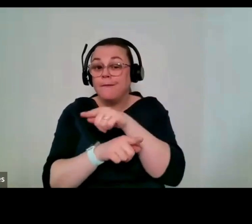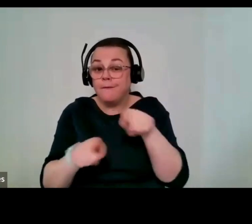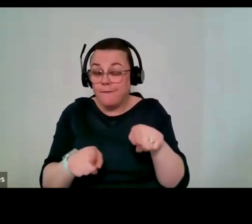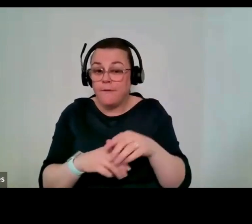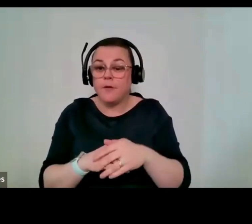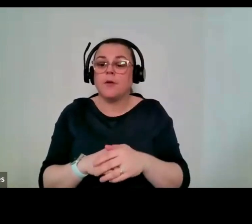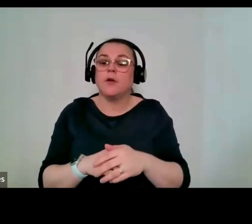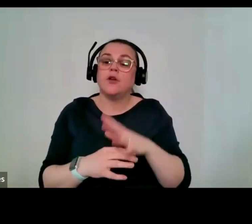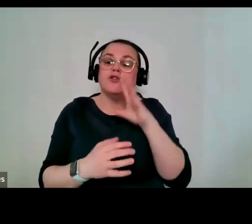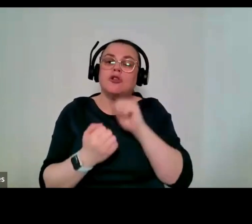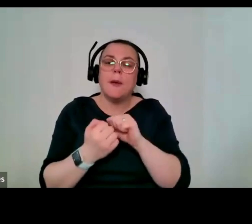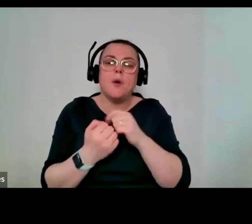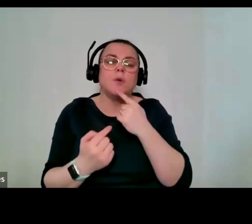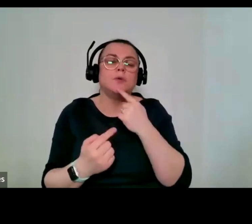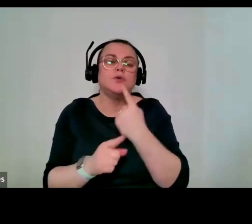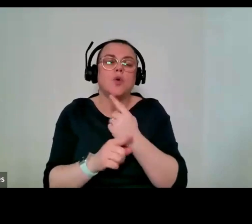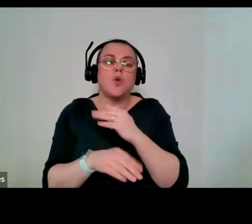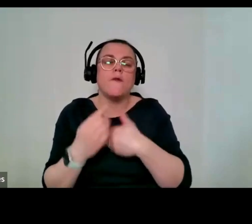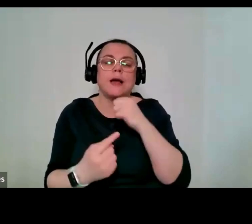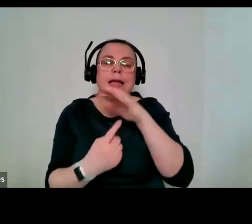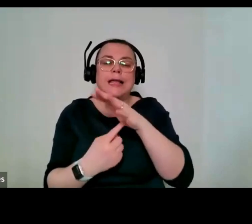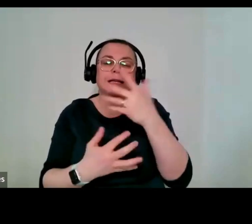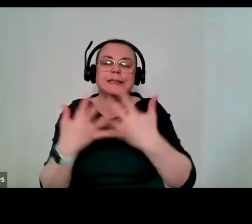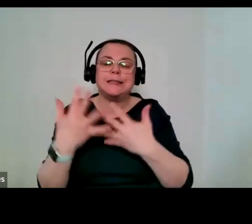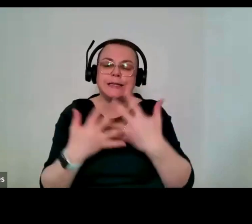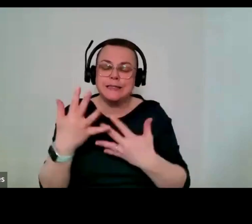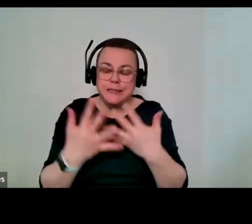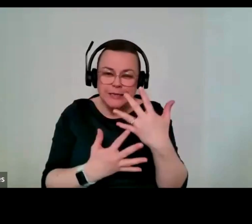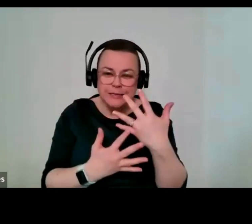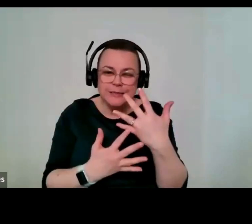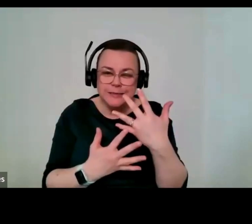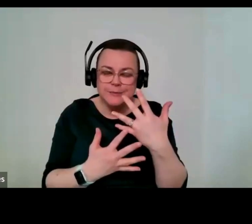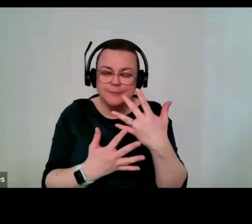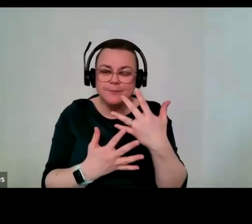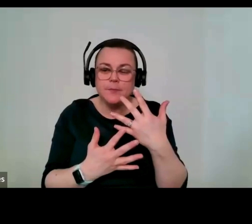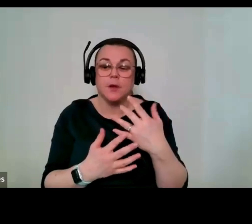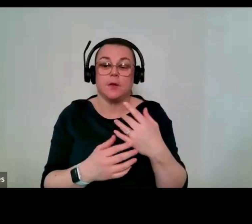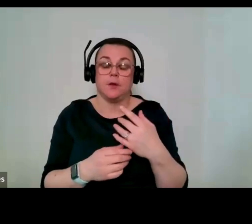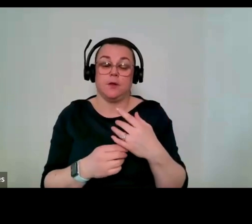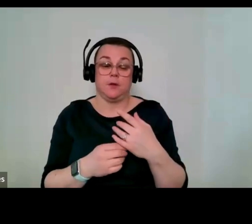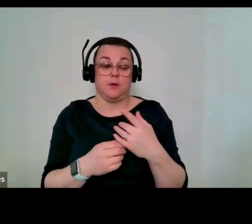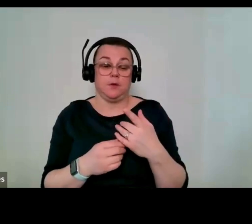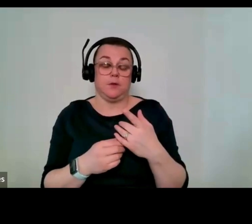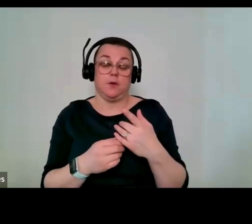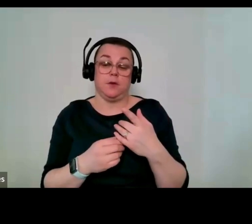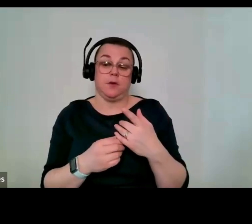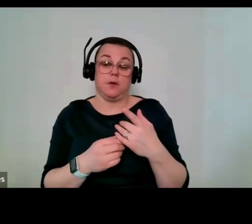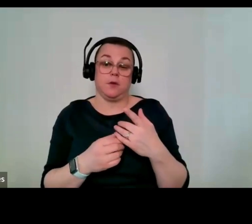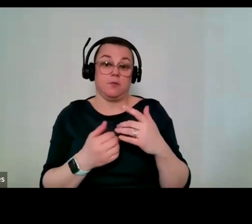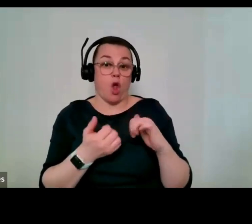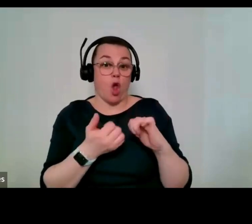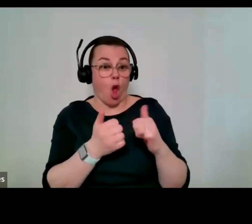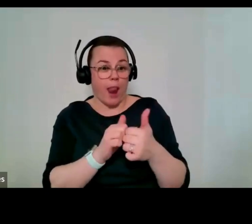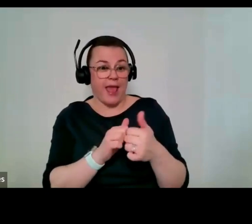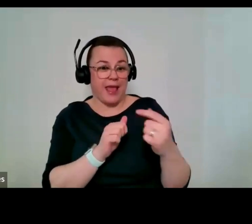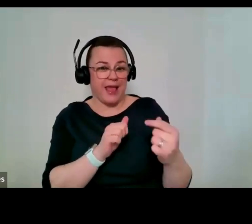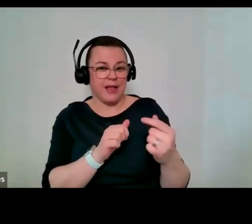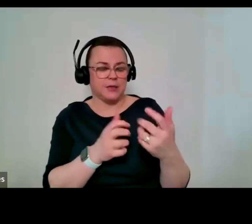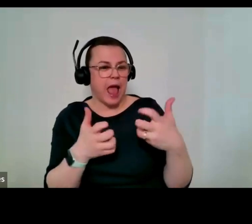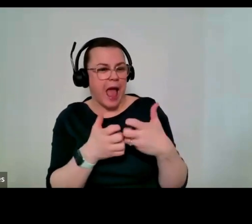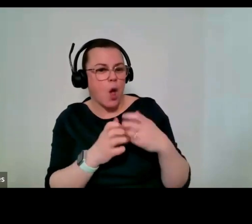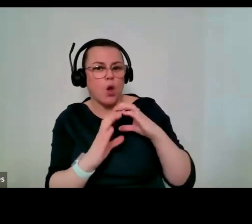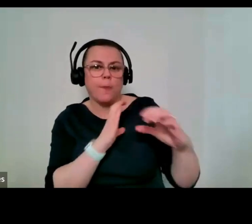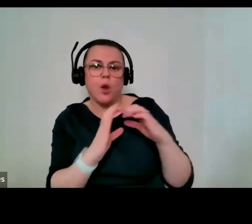key statistics that 7 in 10 said that their colleagues don't effectively communicate with